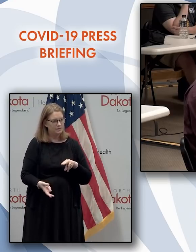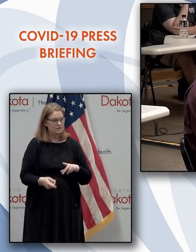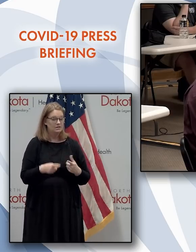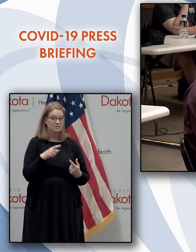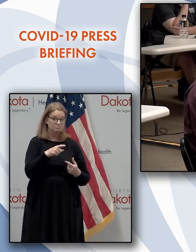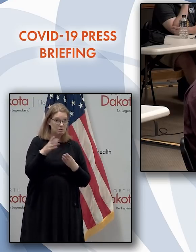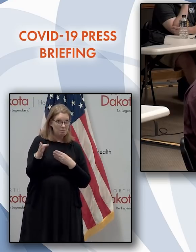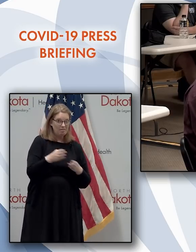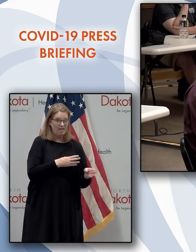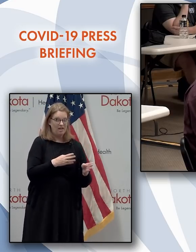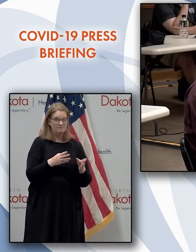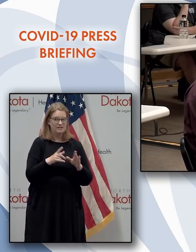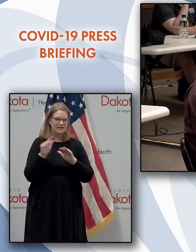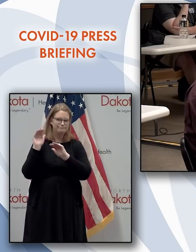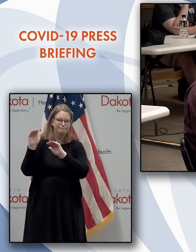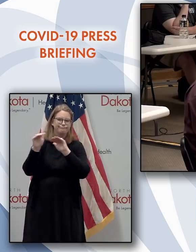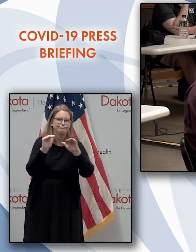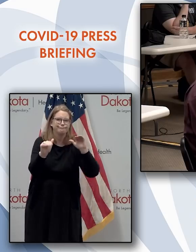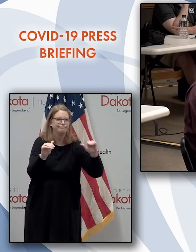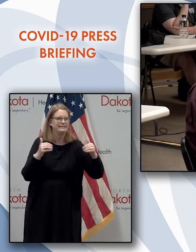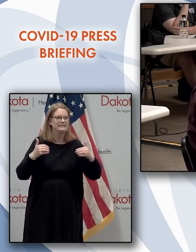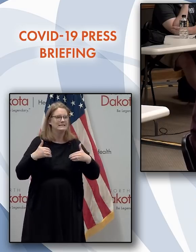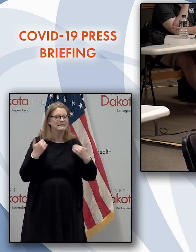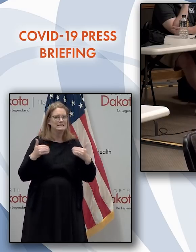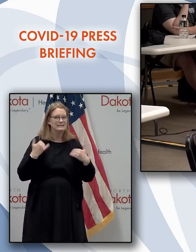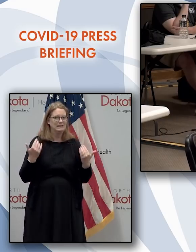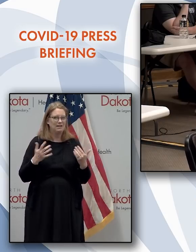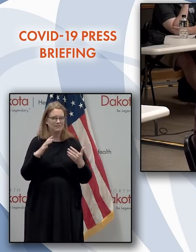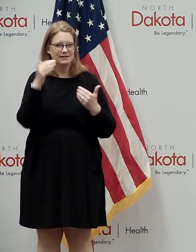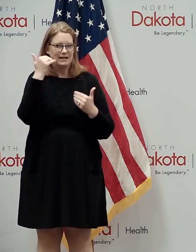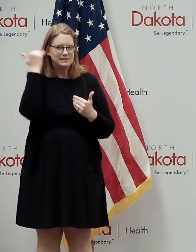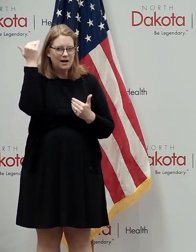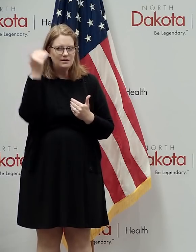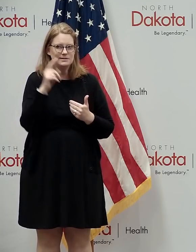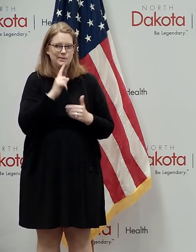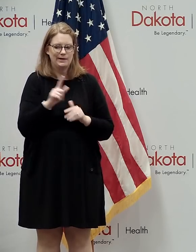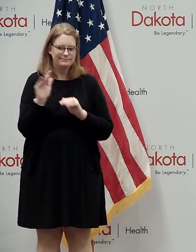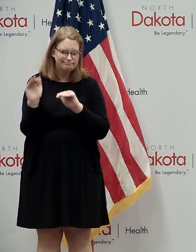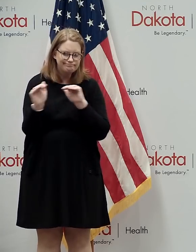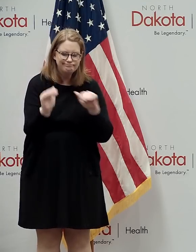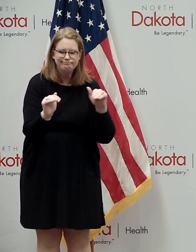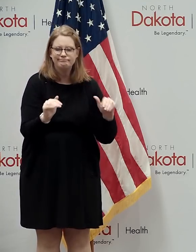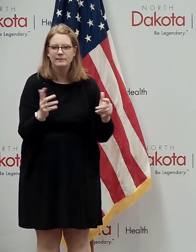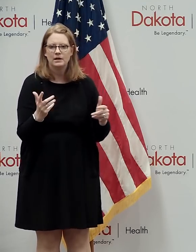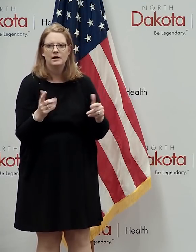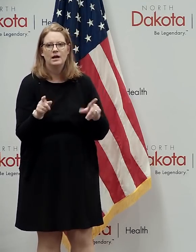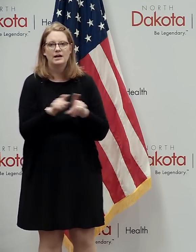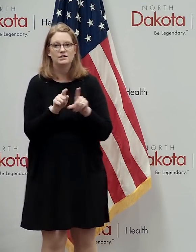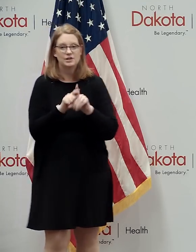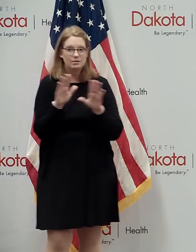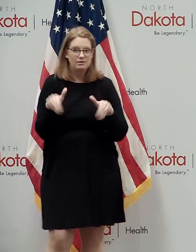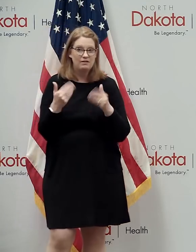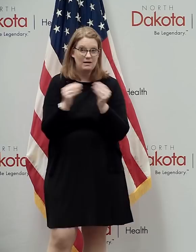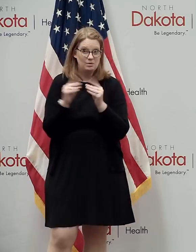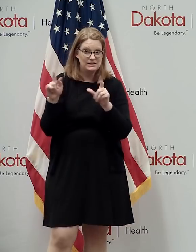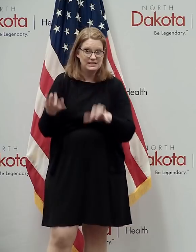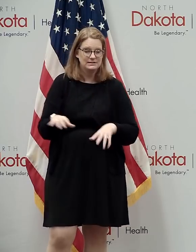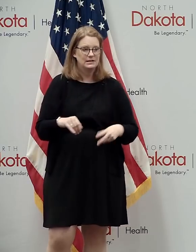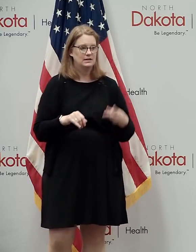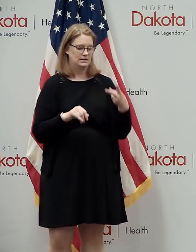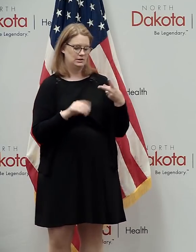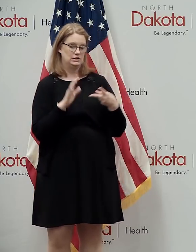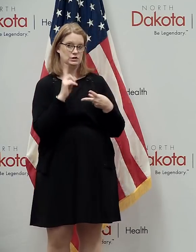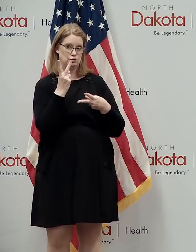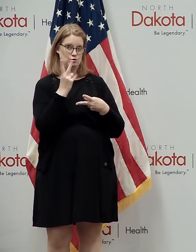adults or ways to make testing more available to them. Well, I think there's two elements to this, Jeremy. One is